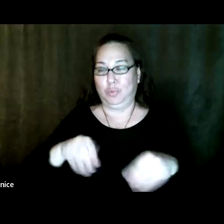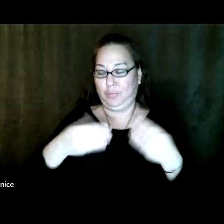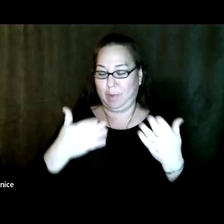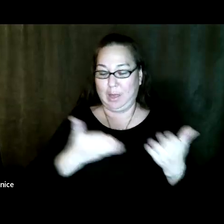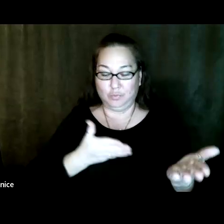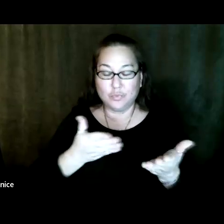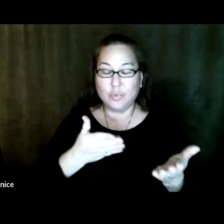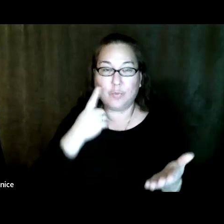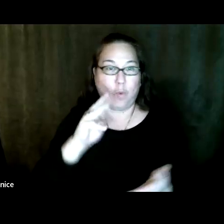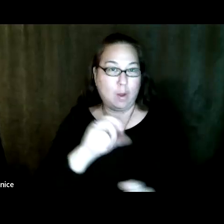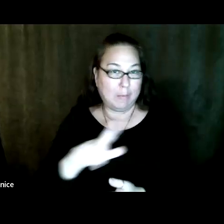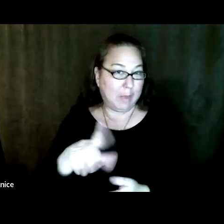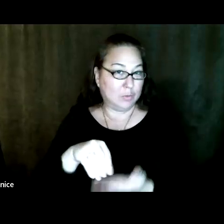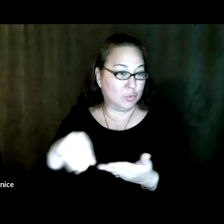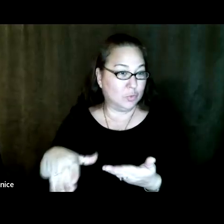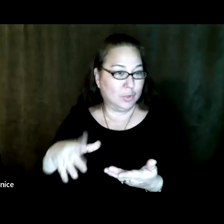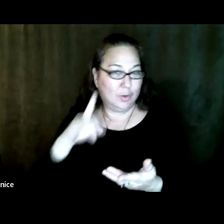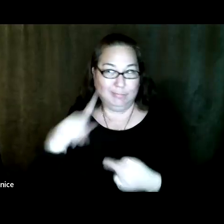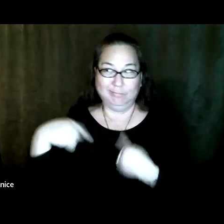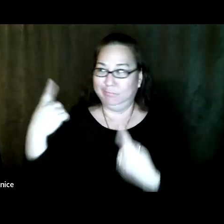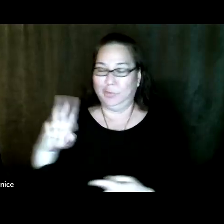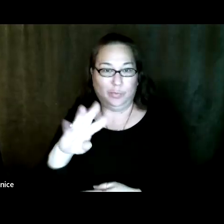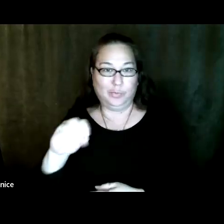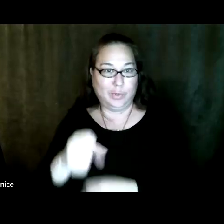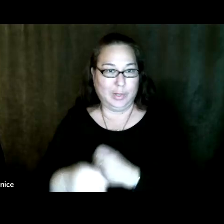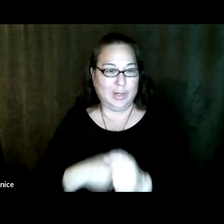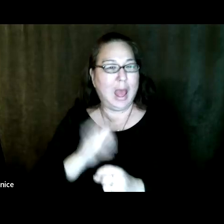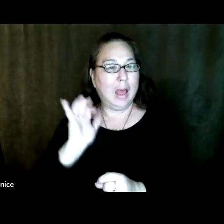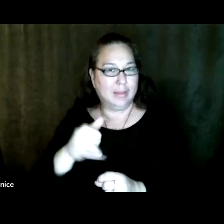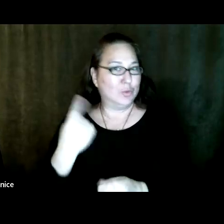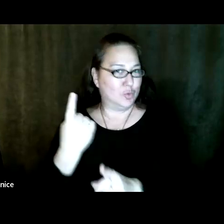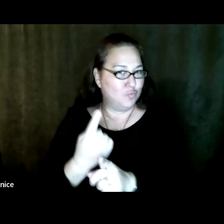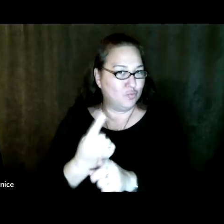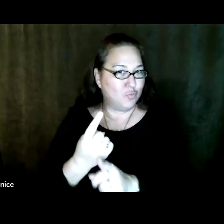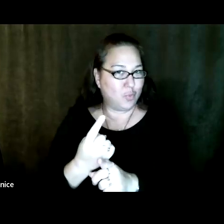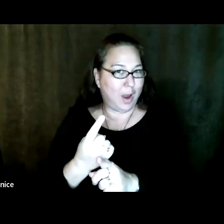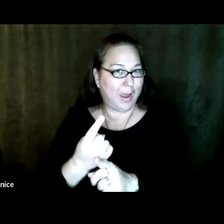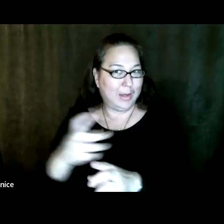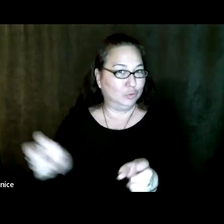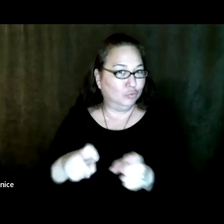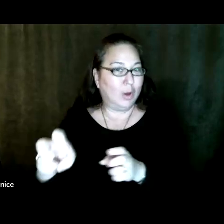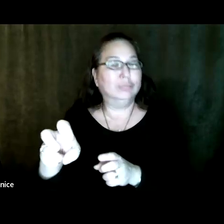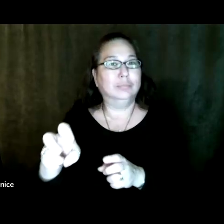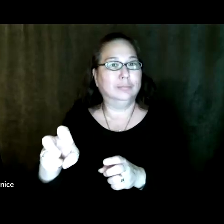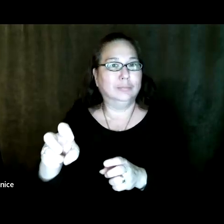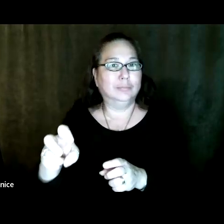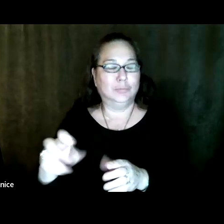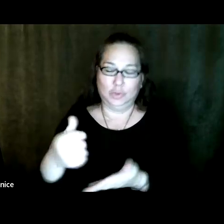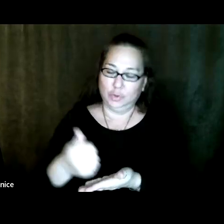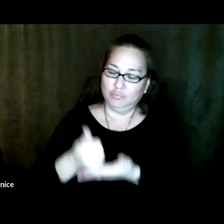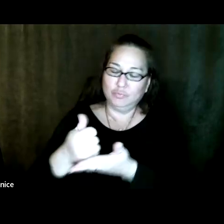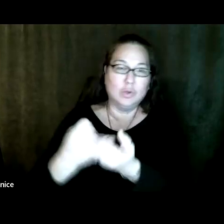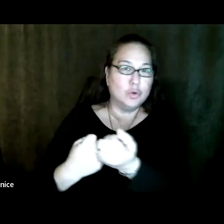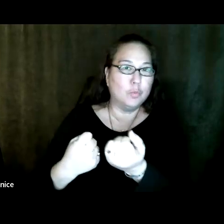is validation that we're moving in the right direction in our efforts to serve our multilingual learners. The new programs reflect